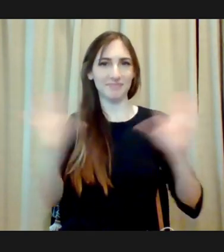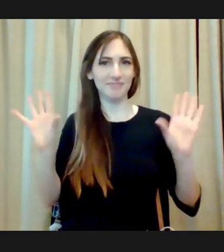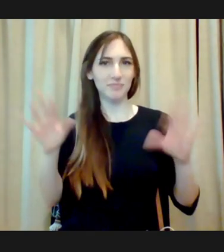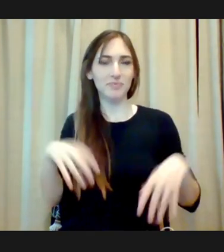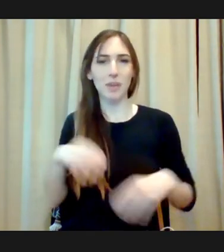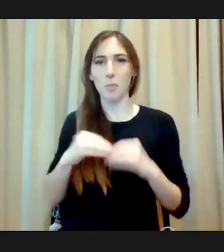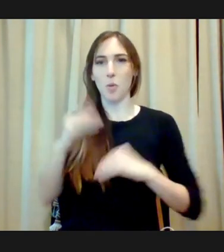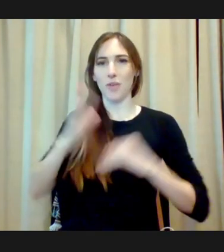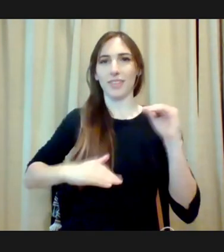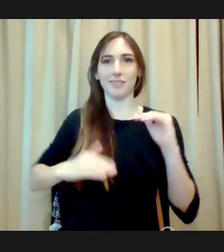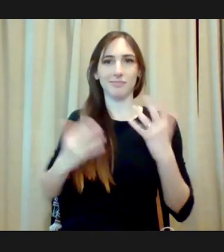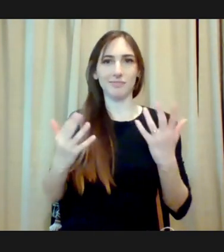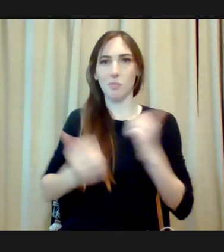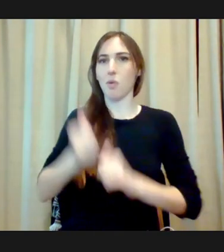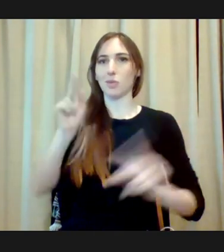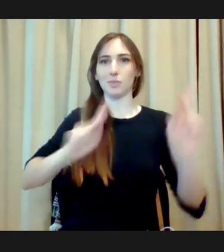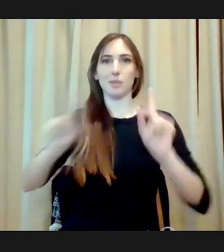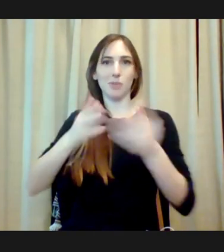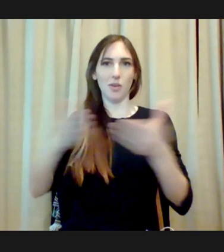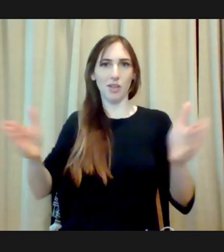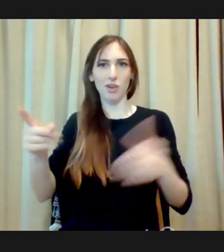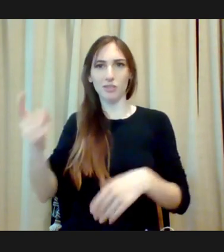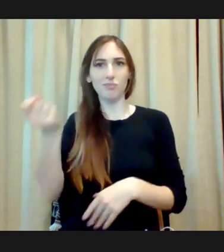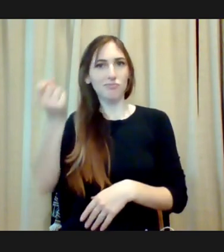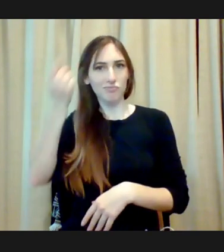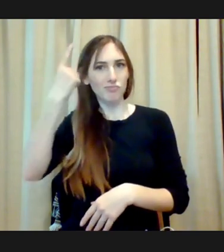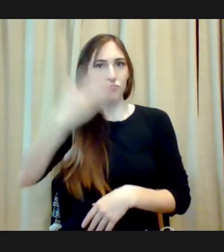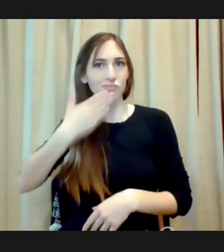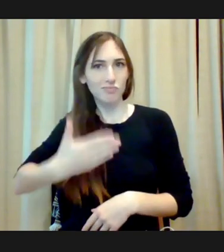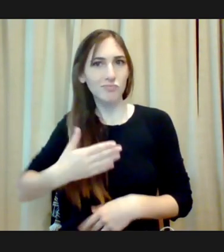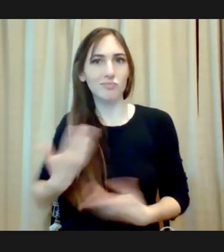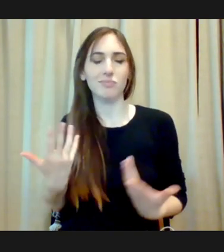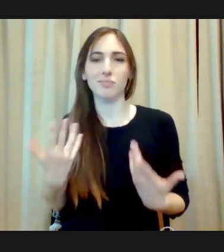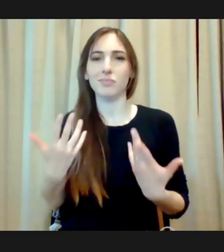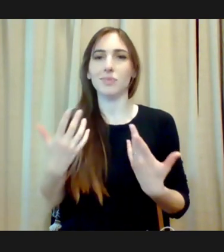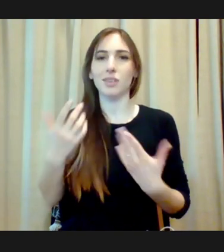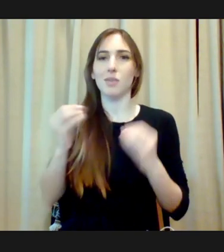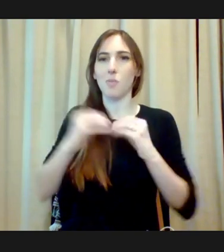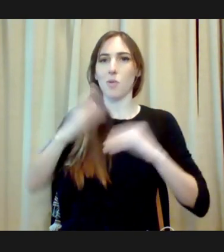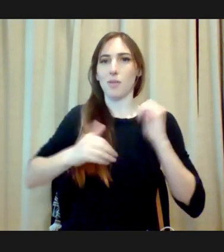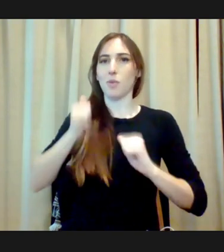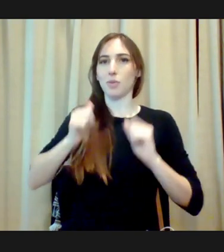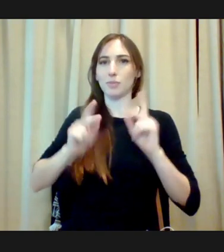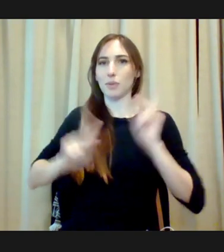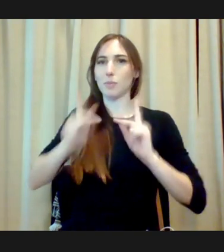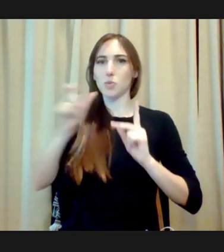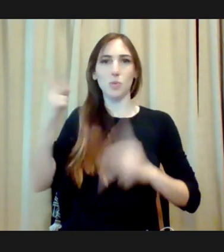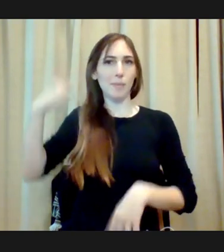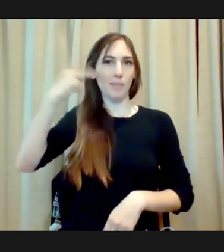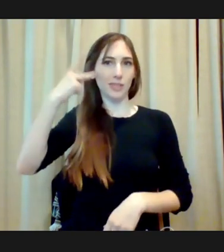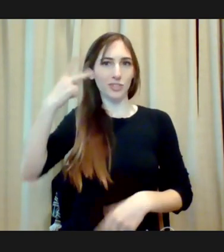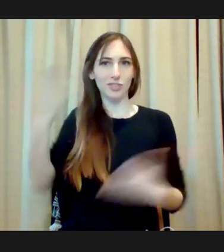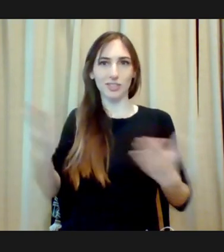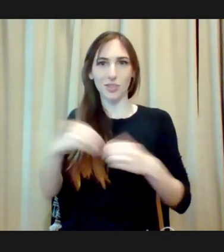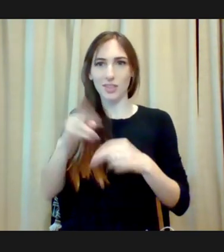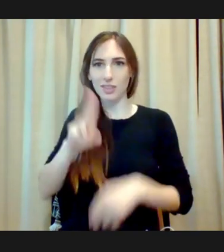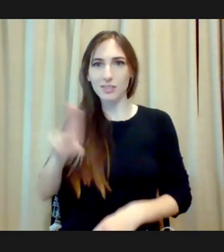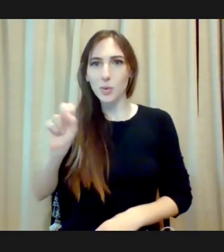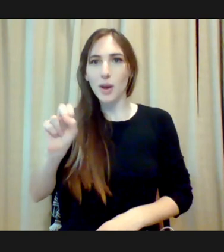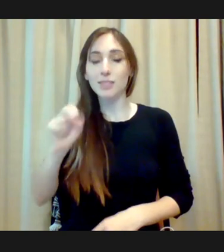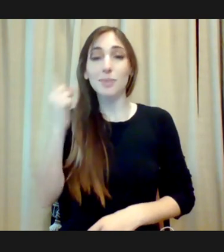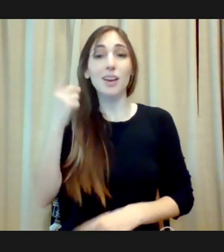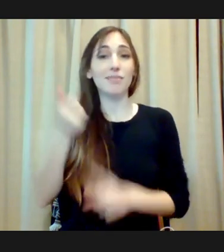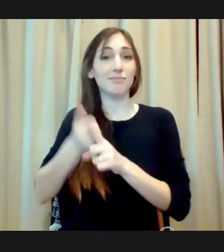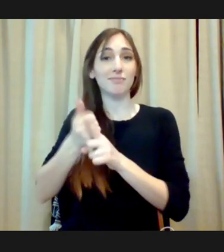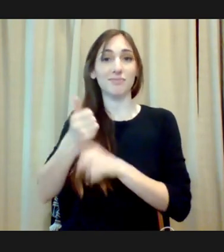than most people who are in positions of governance in this country. But when you are a governor,